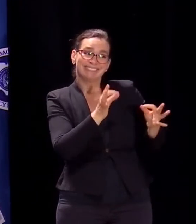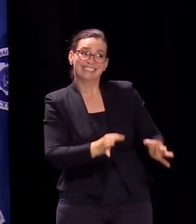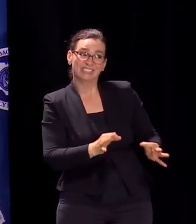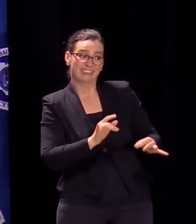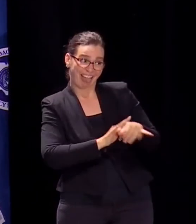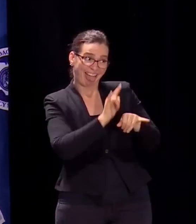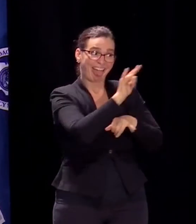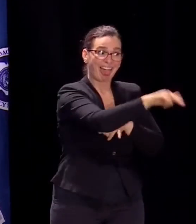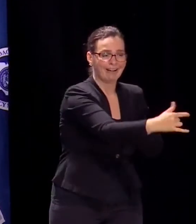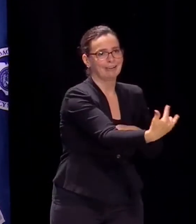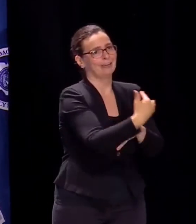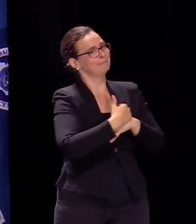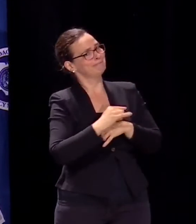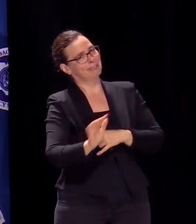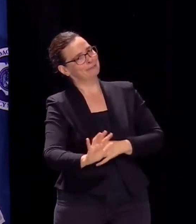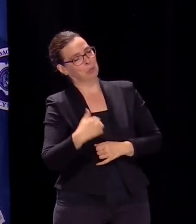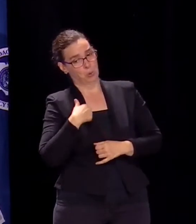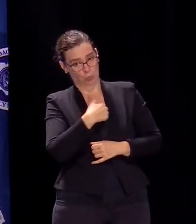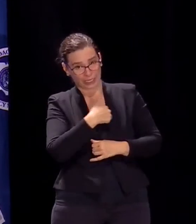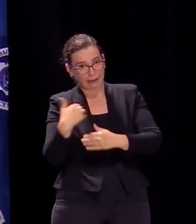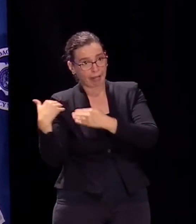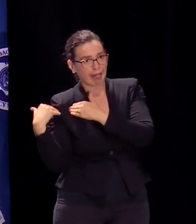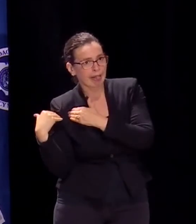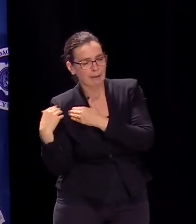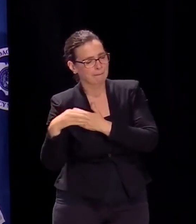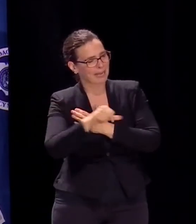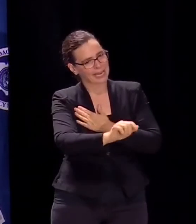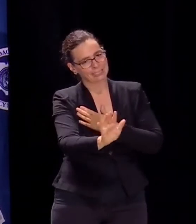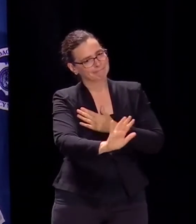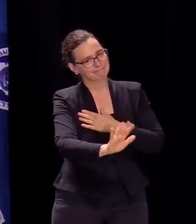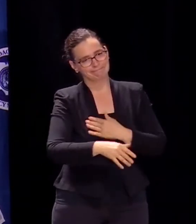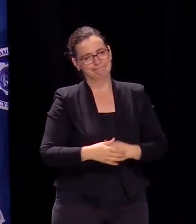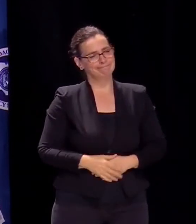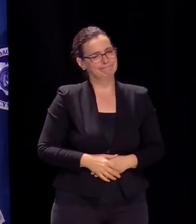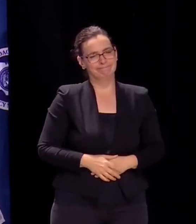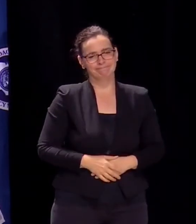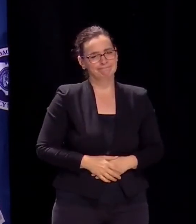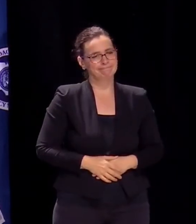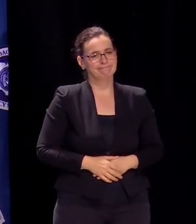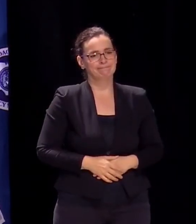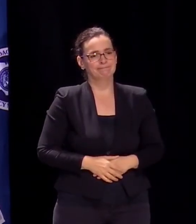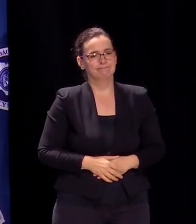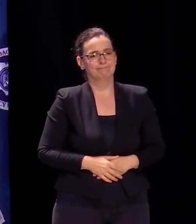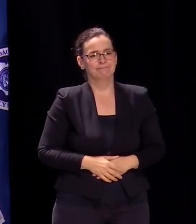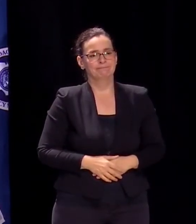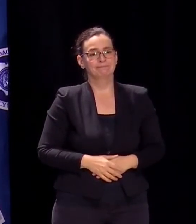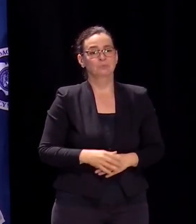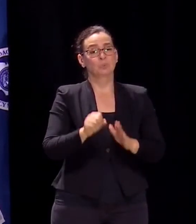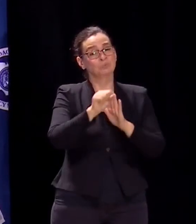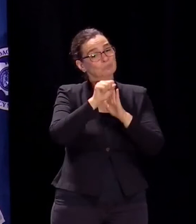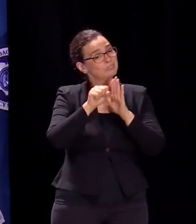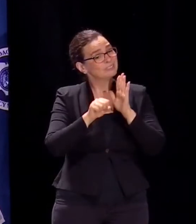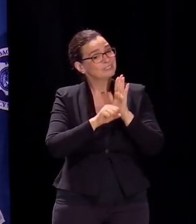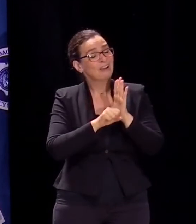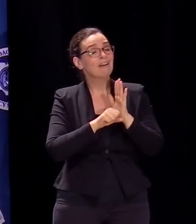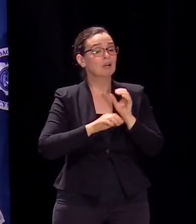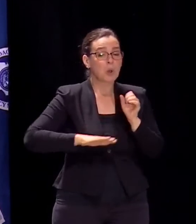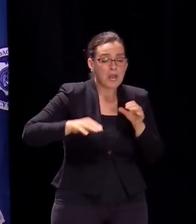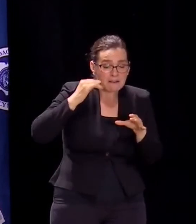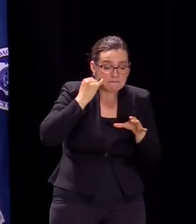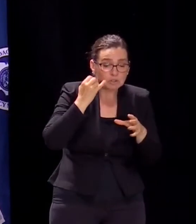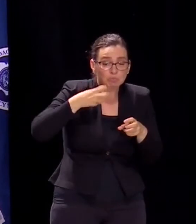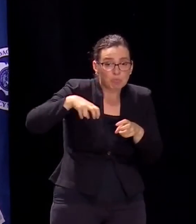that's something that families should consider. Certainly travel within the state and other areas. If you're going to go anywhere, you should research what's going